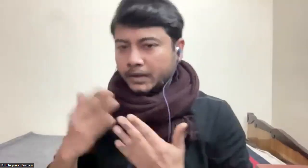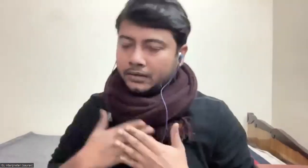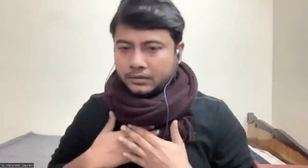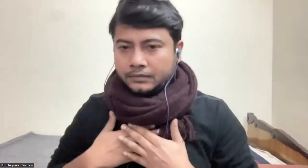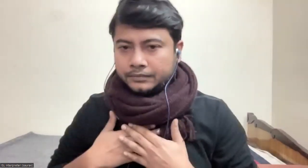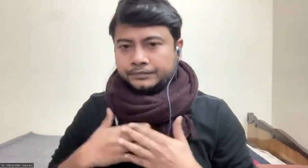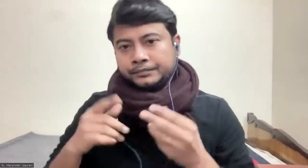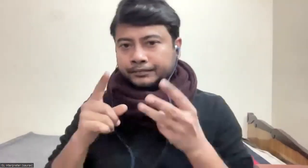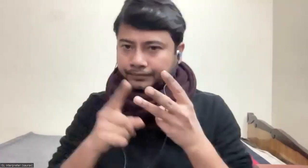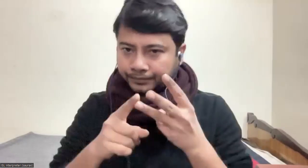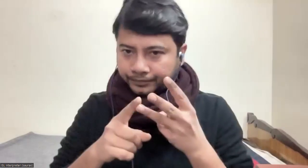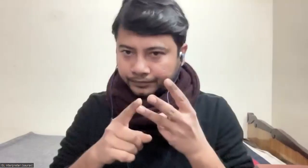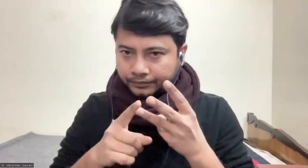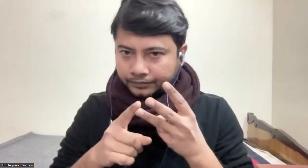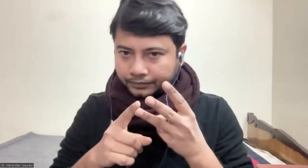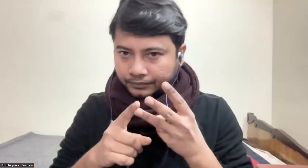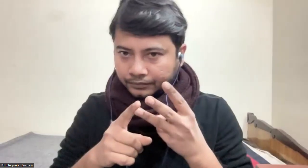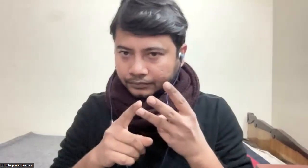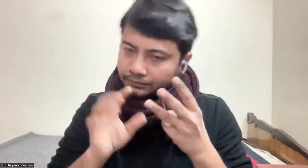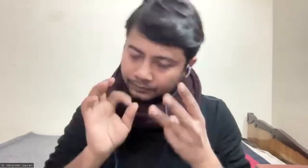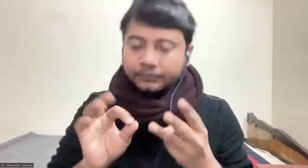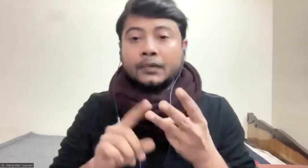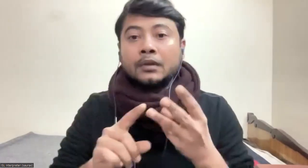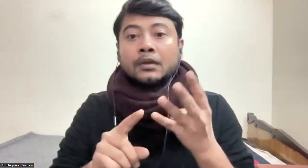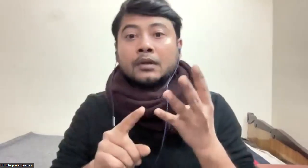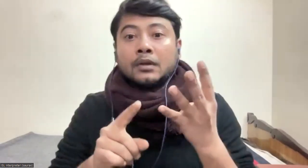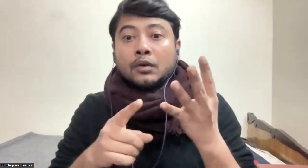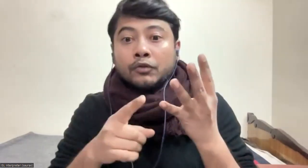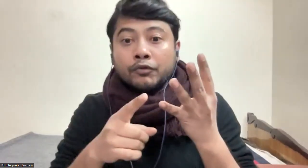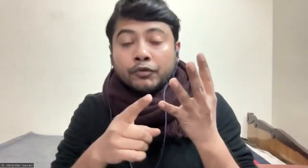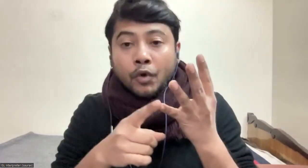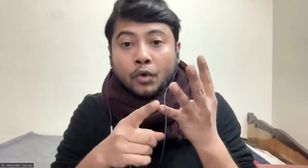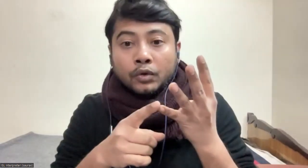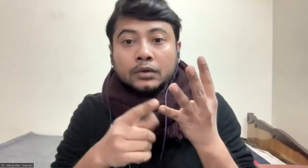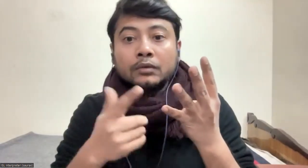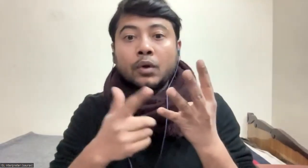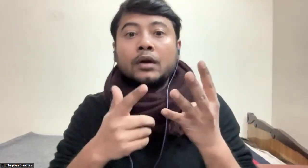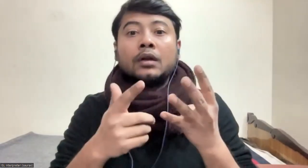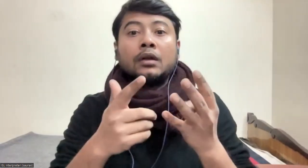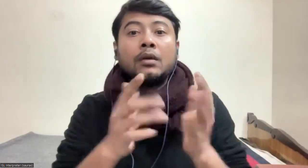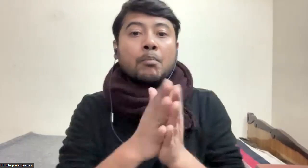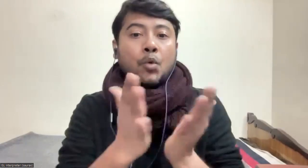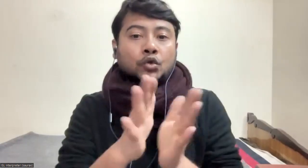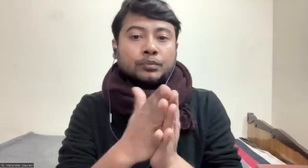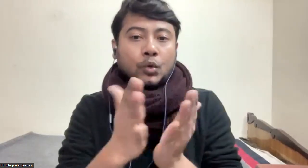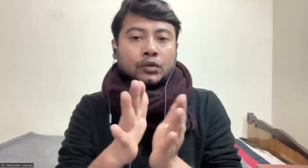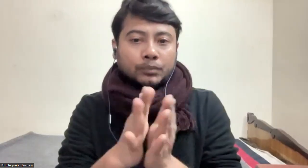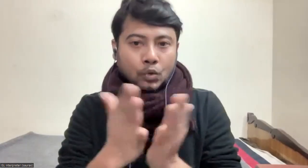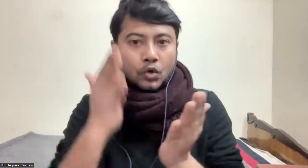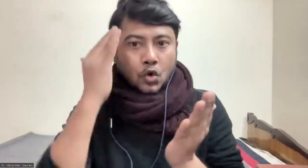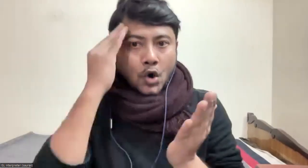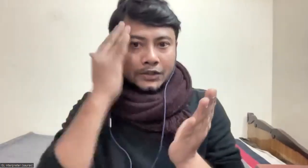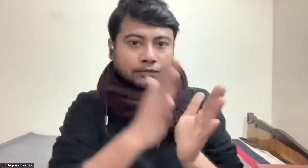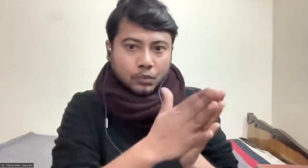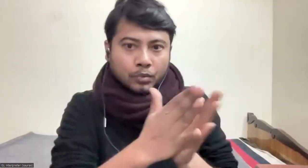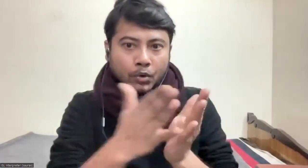we so many Vedic literature is there. Bhagavad Gita is there, Bhagavatam is there, and many other